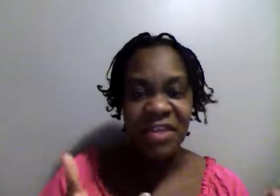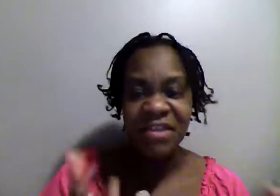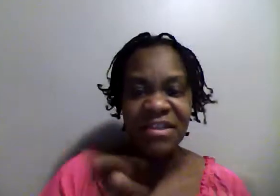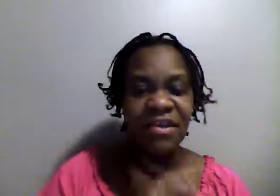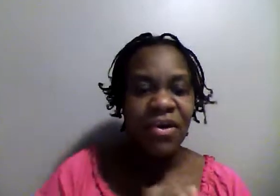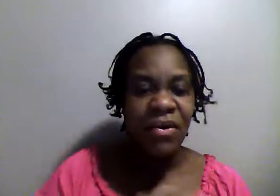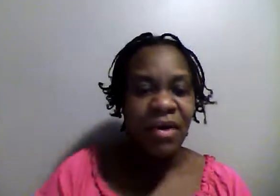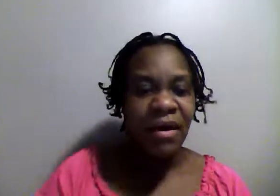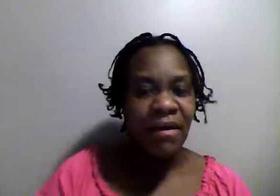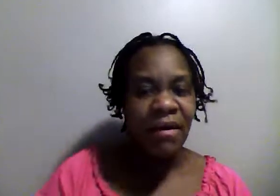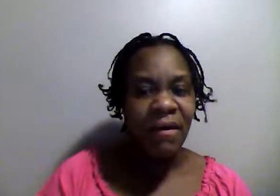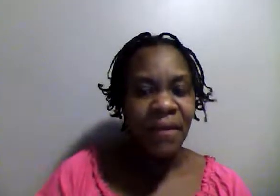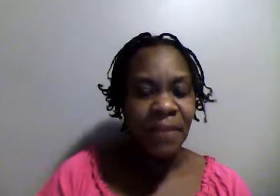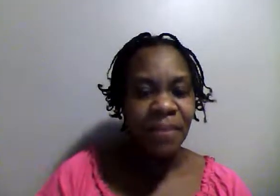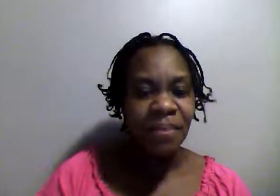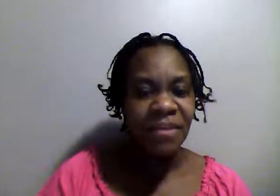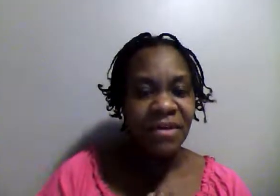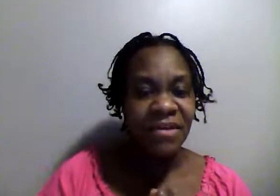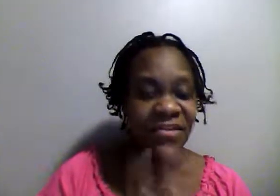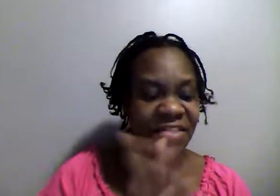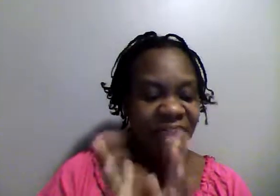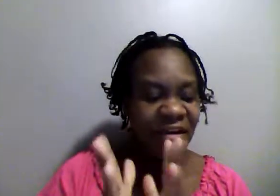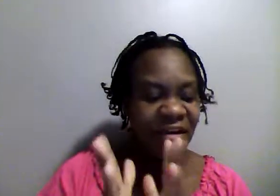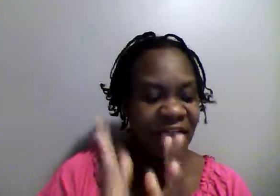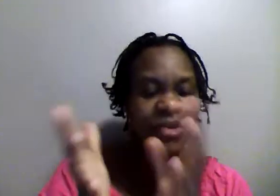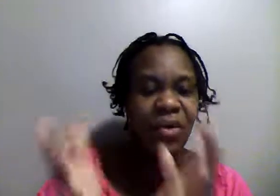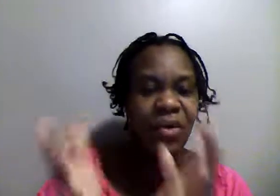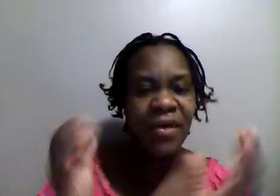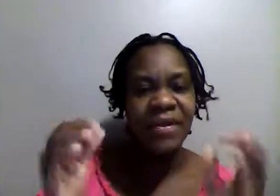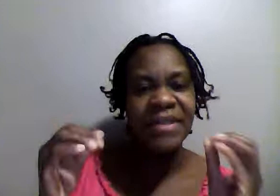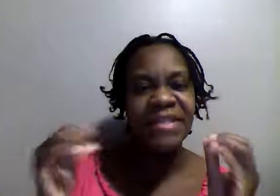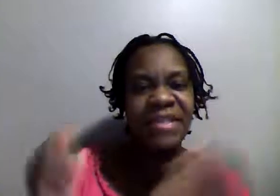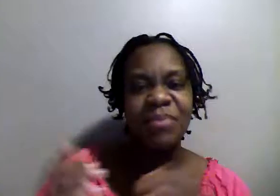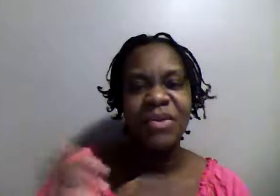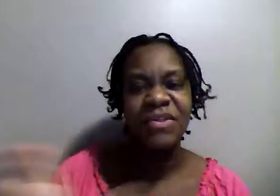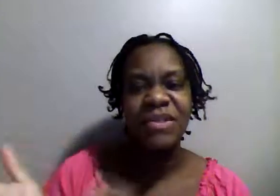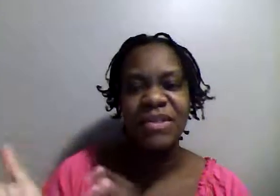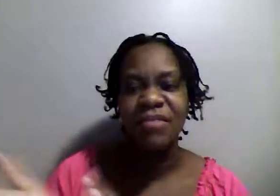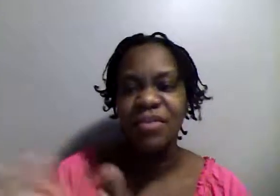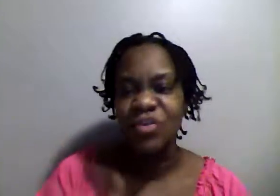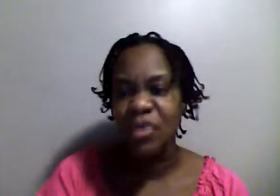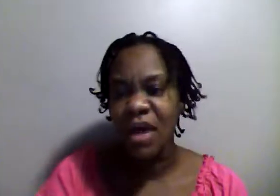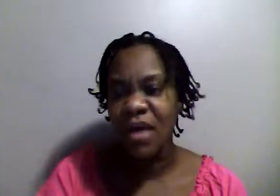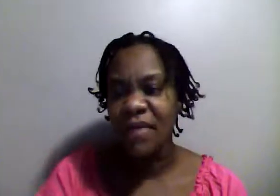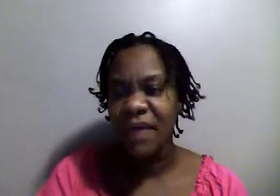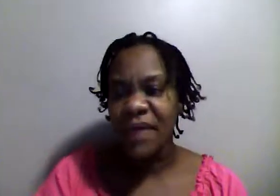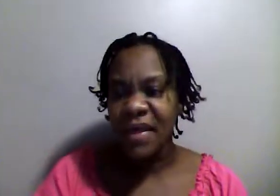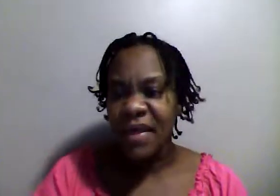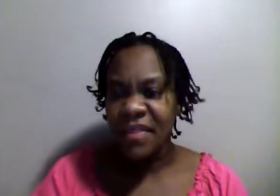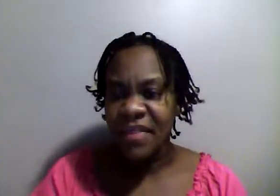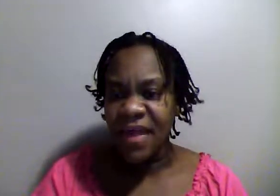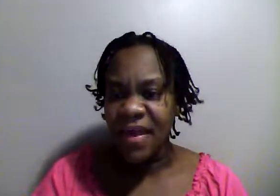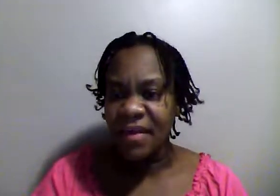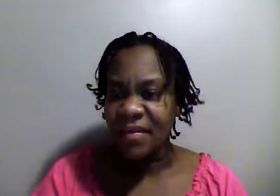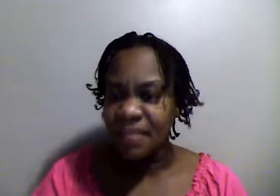degrees or degrees Fahrenheit, or it is exposed to the sun for too long, then